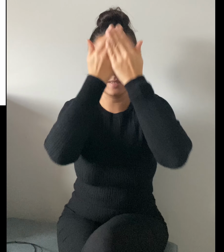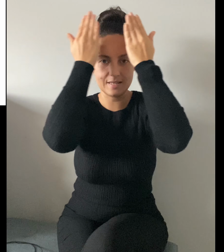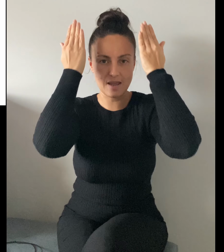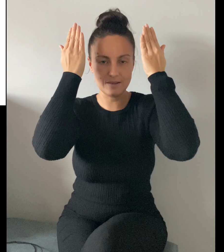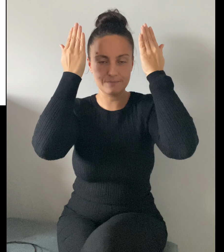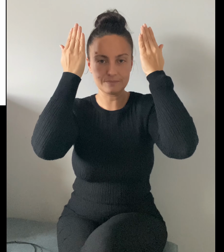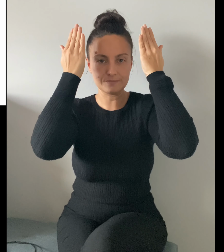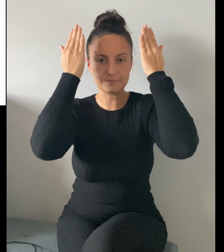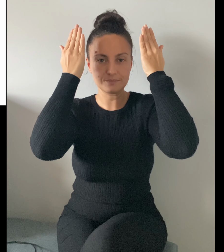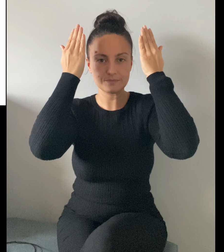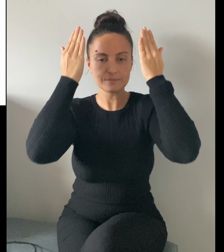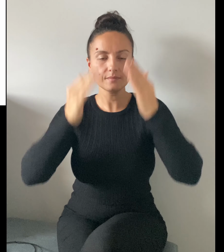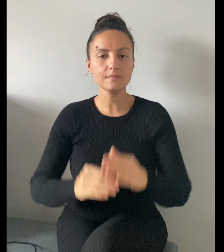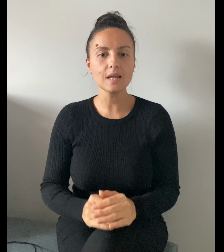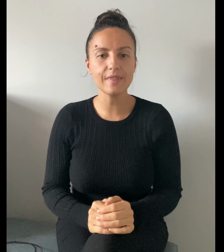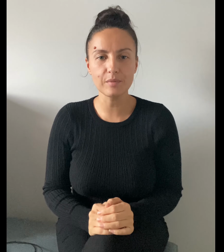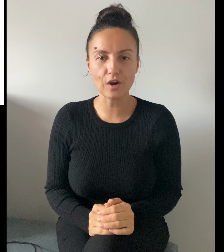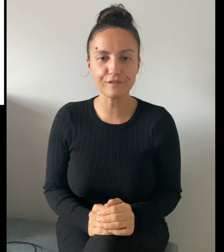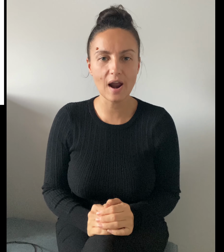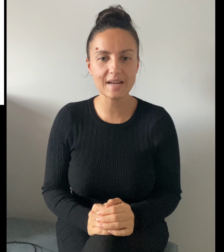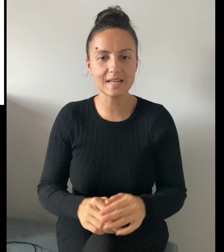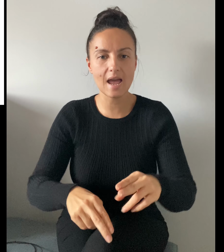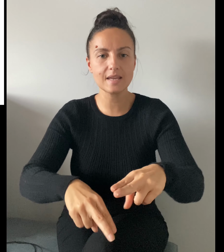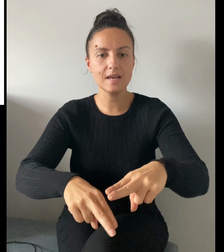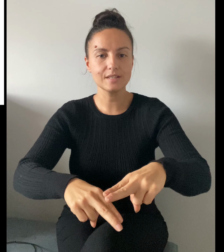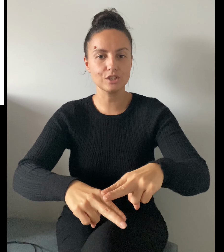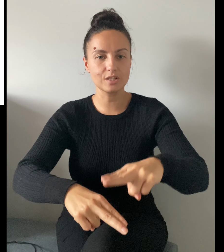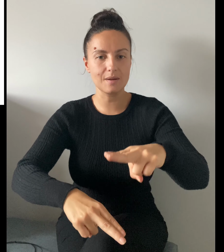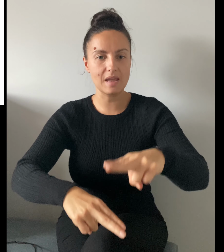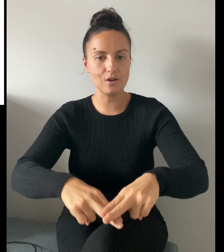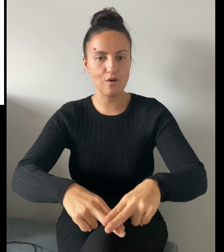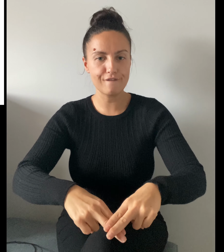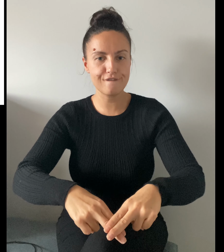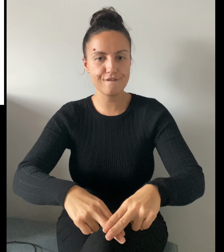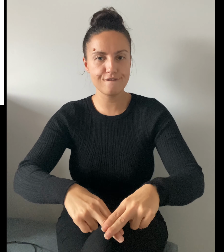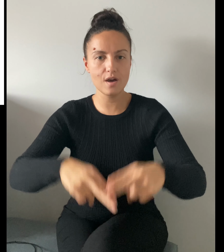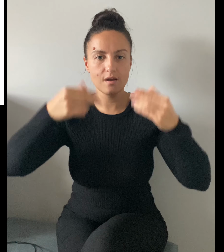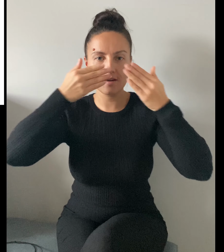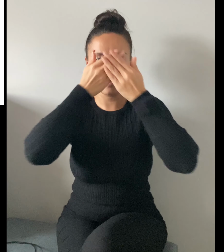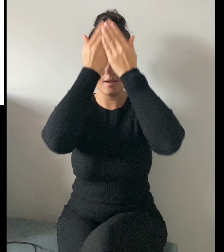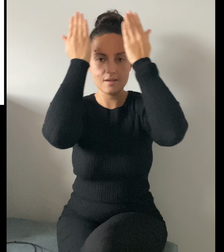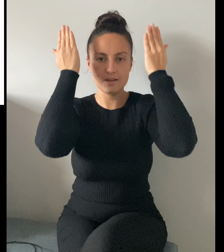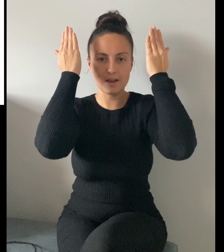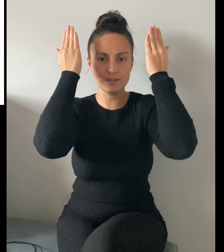Thursday. And then we've got Friday, so you're just going to make your F and your day.